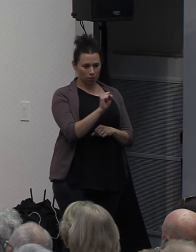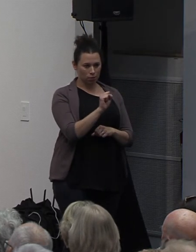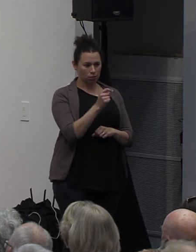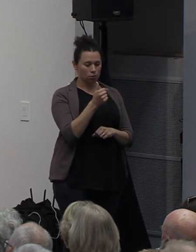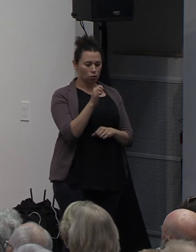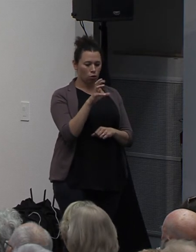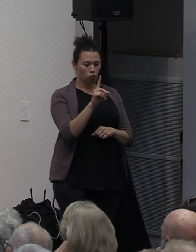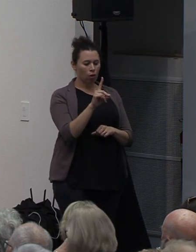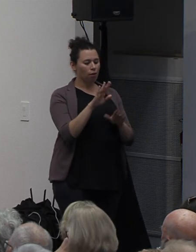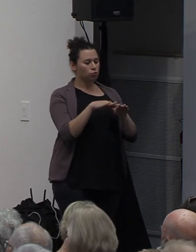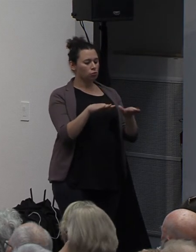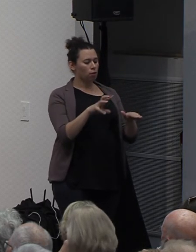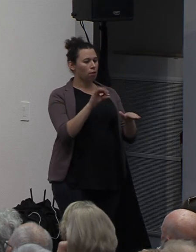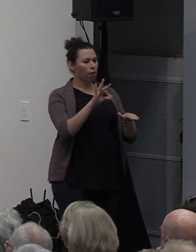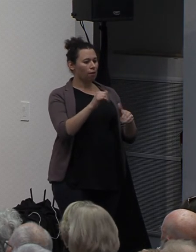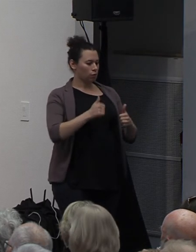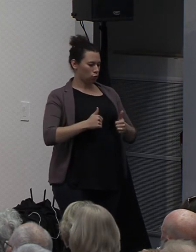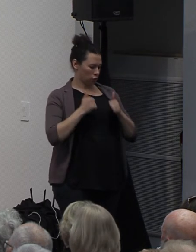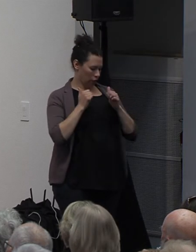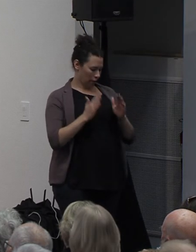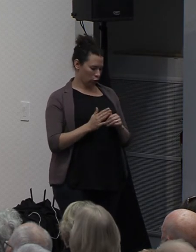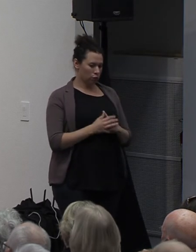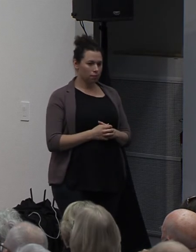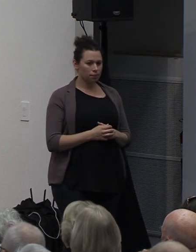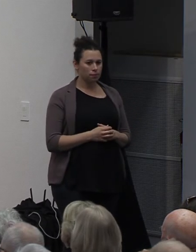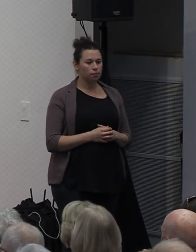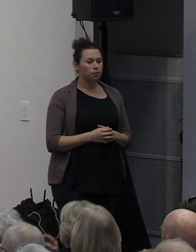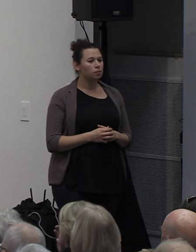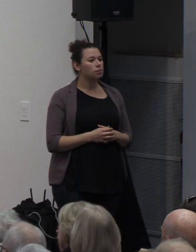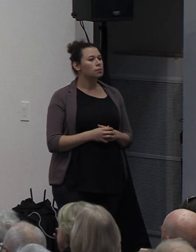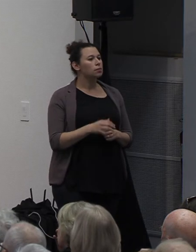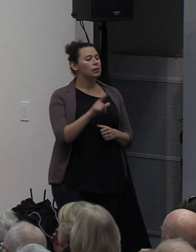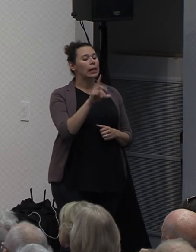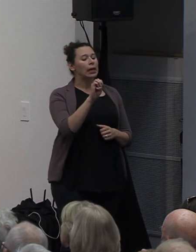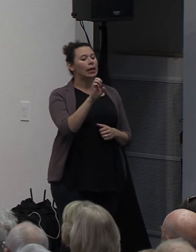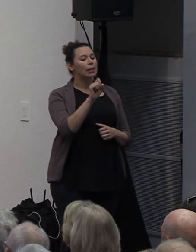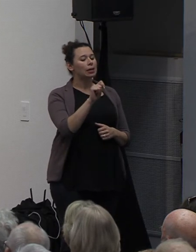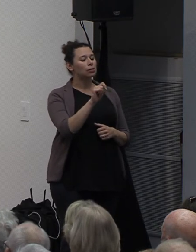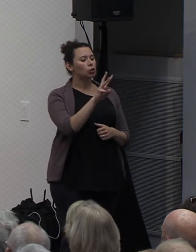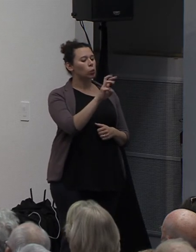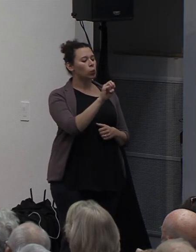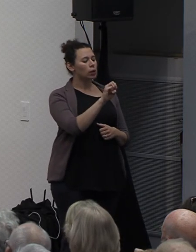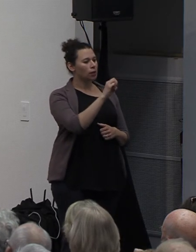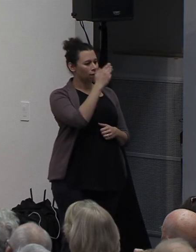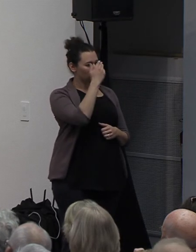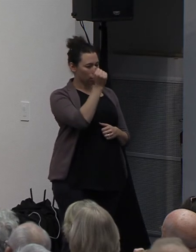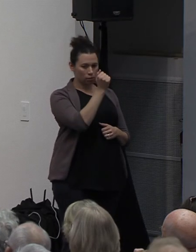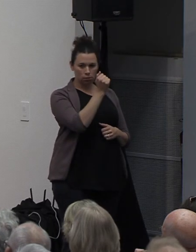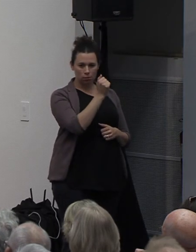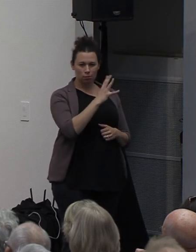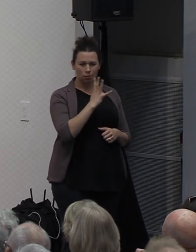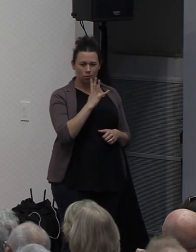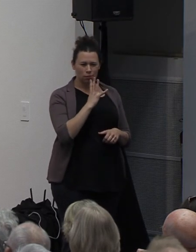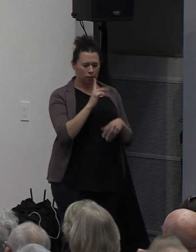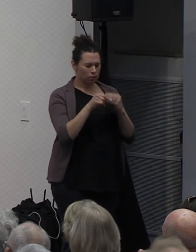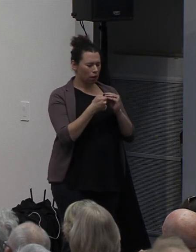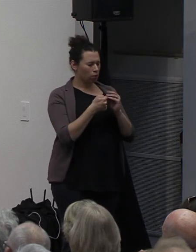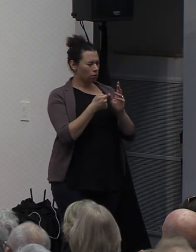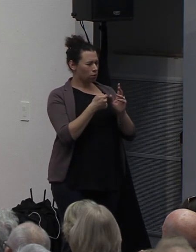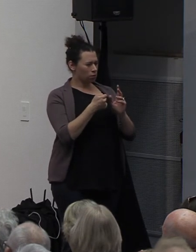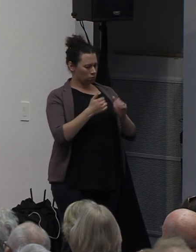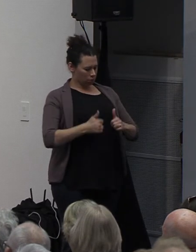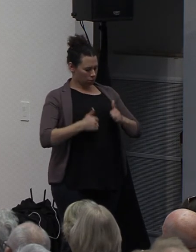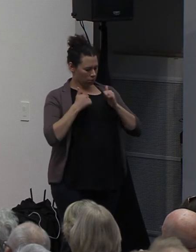of survivors. Lest We Forget speaks to the experience of Holocaust survivors, not just as a thank